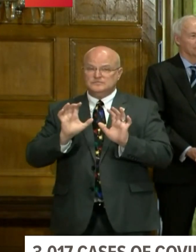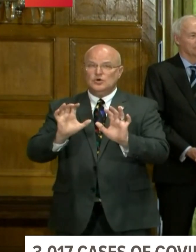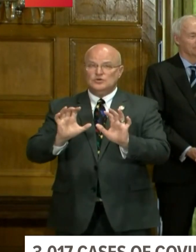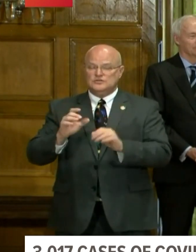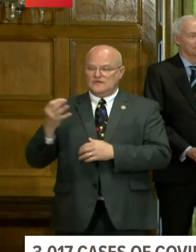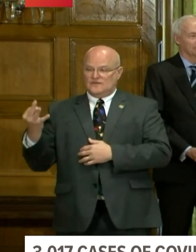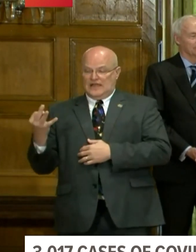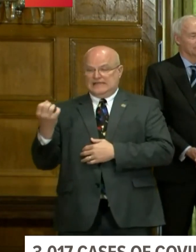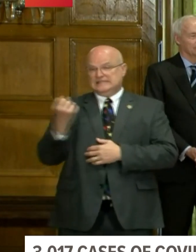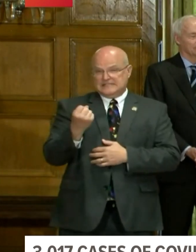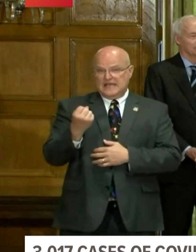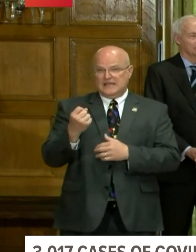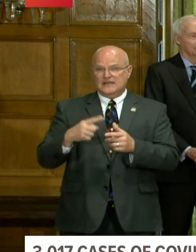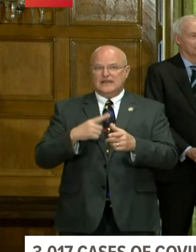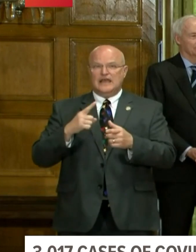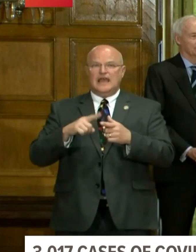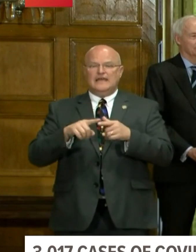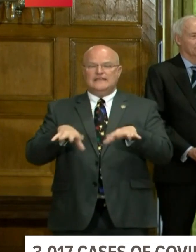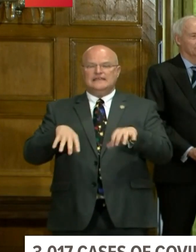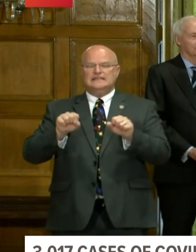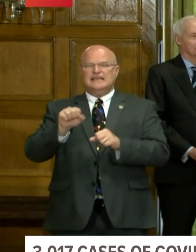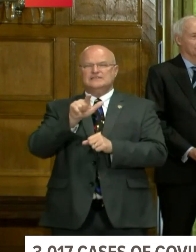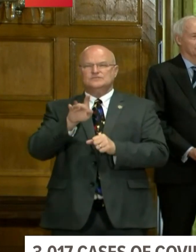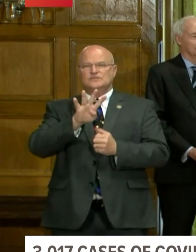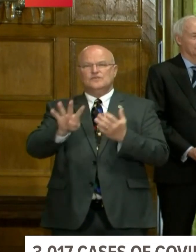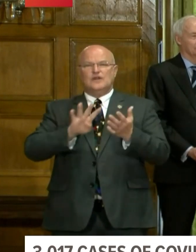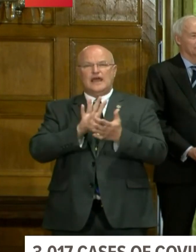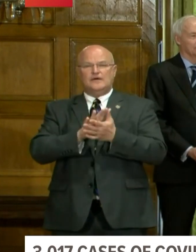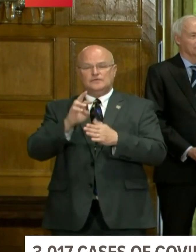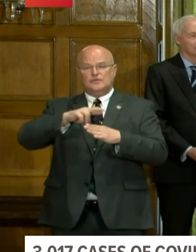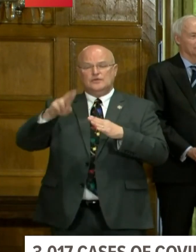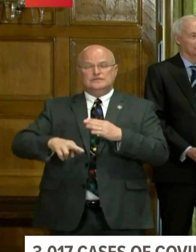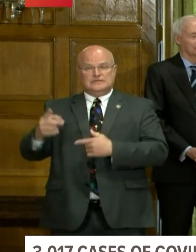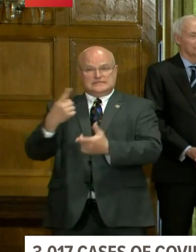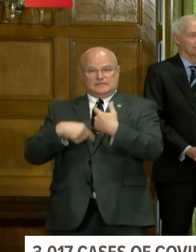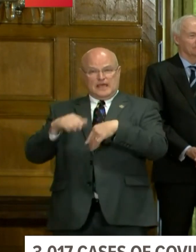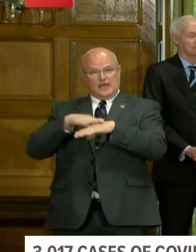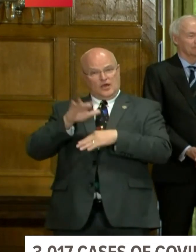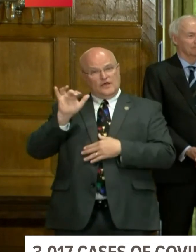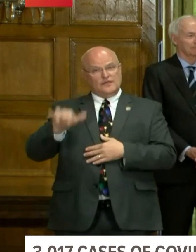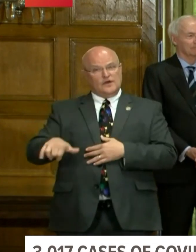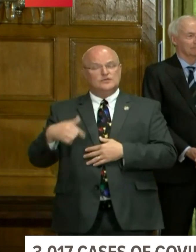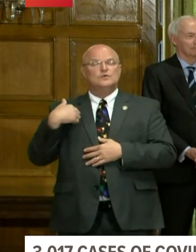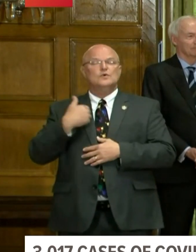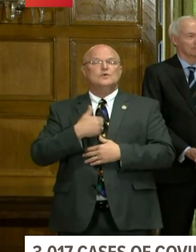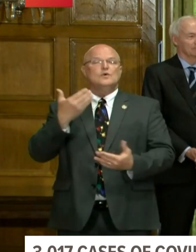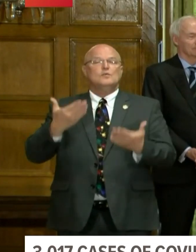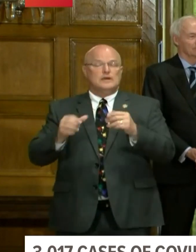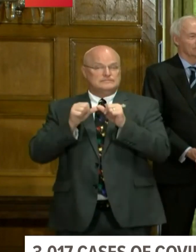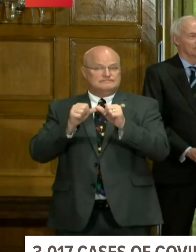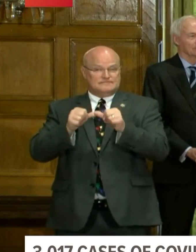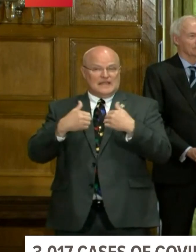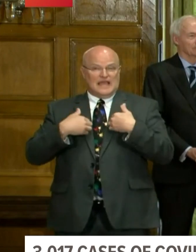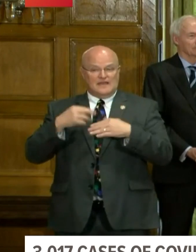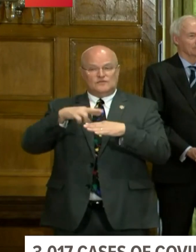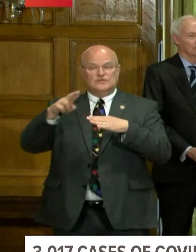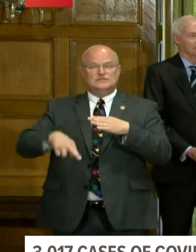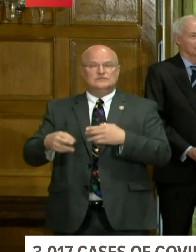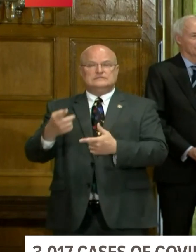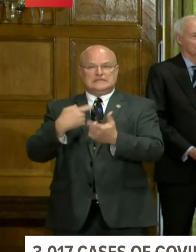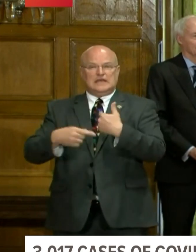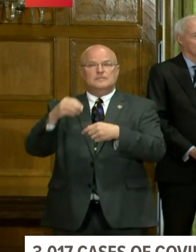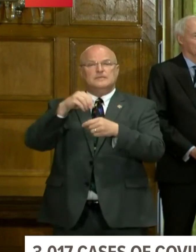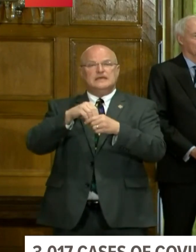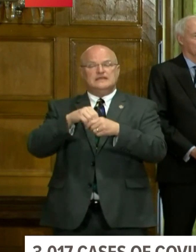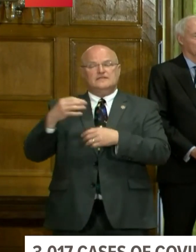Friday and Saturday, but then it takes at least 24 hours to get the results back on those. We will probably continue to have some results from